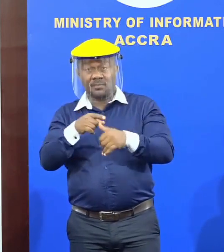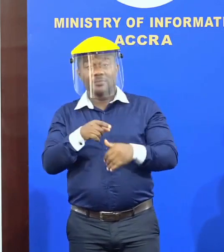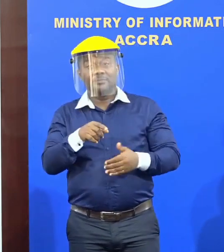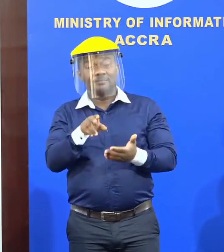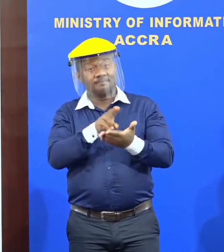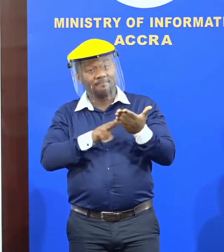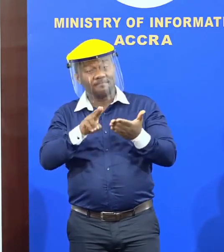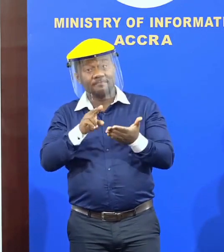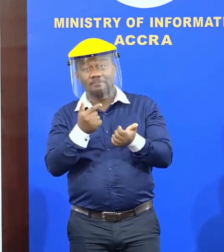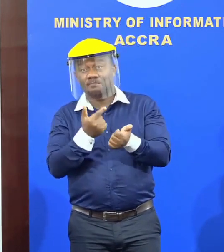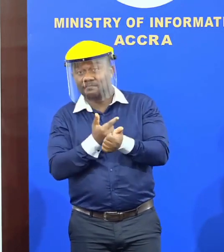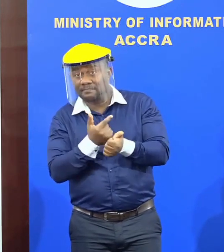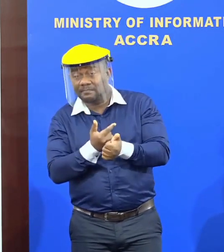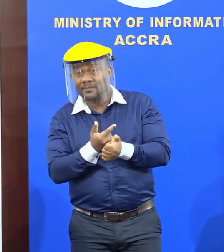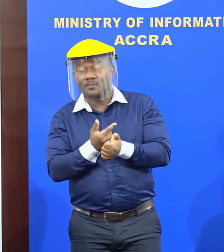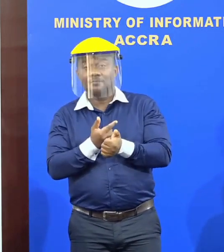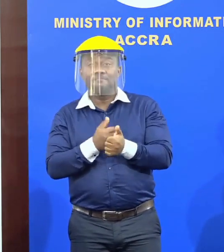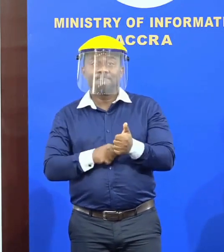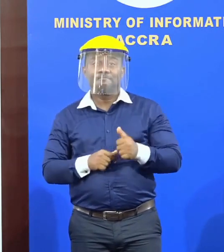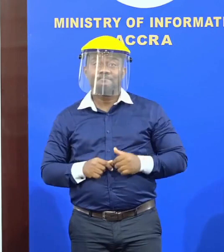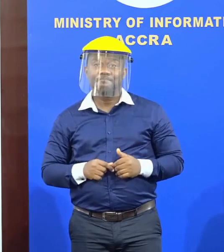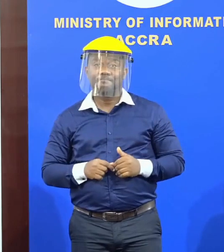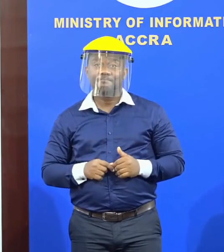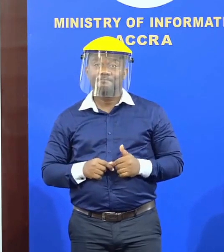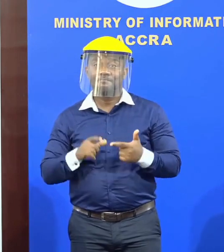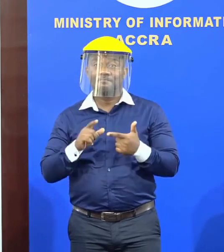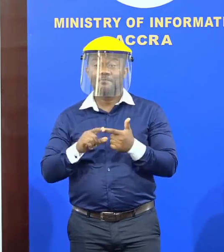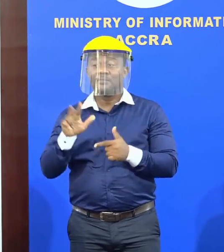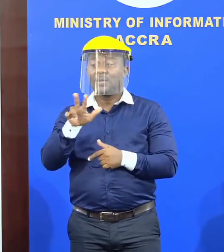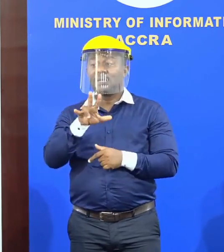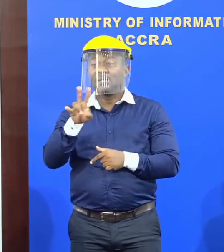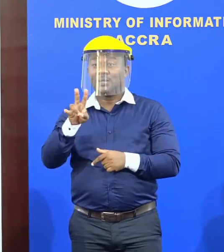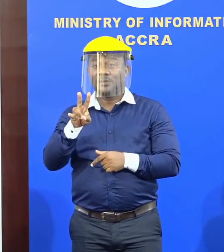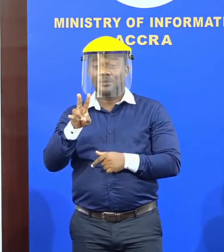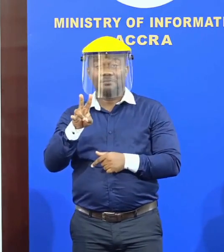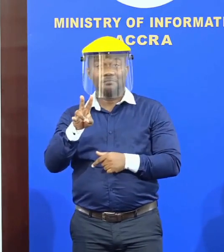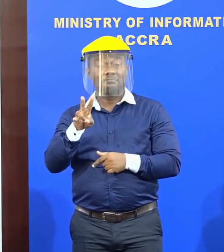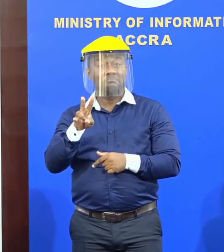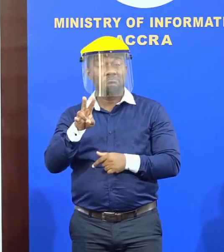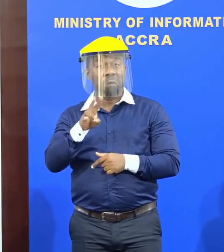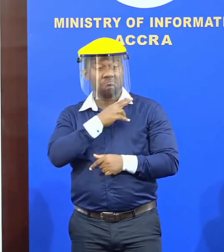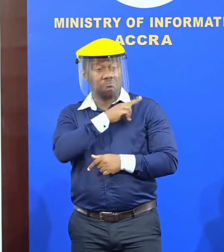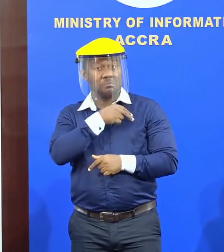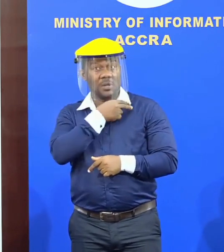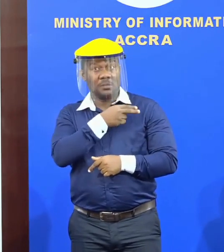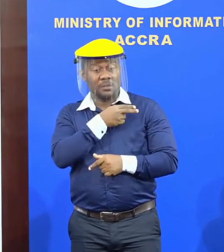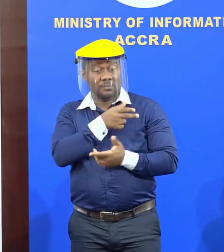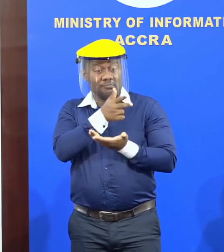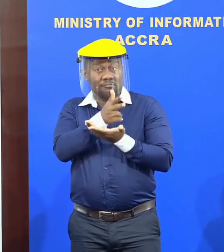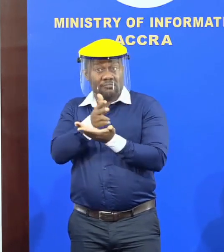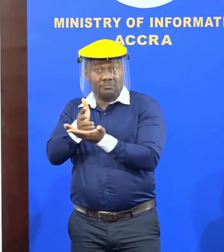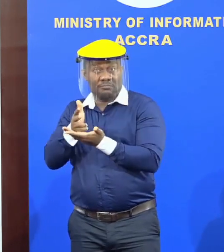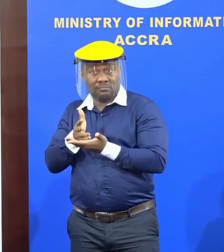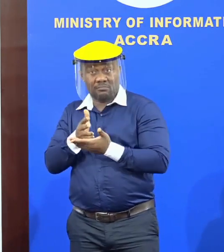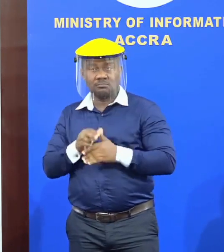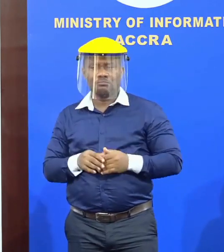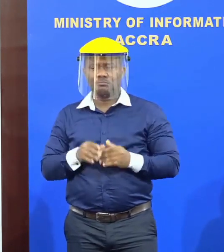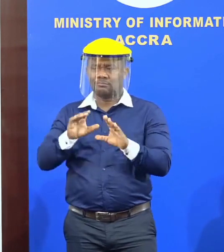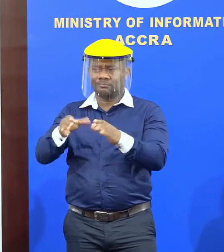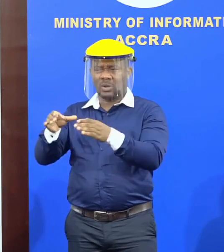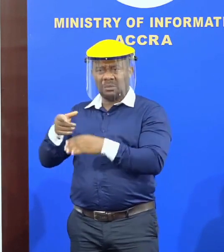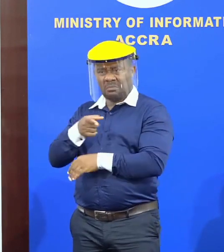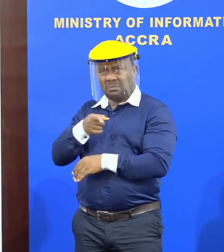Ghana, Legon main entrance, and then the 37 military hospital bus station. The top 3 communities where